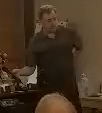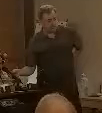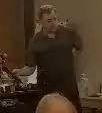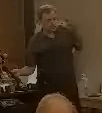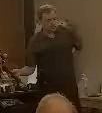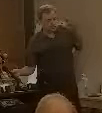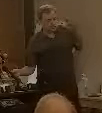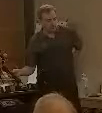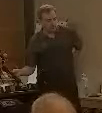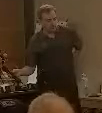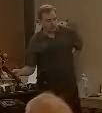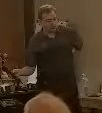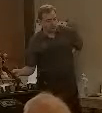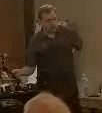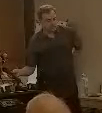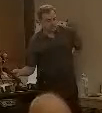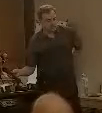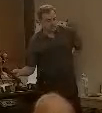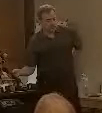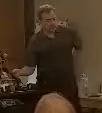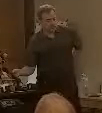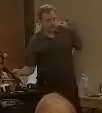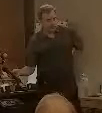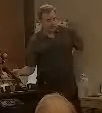but I think probably